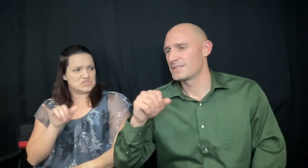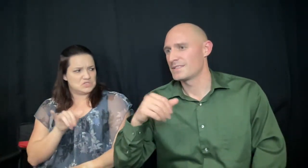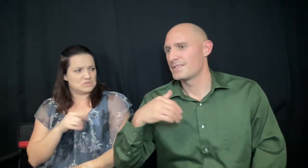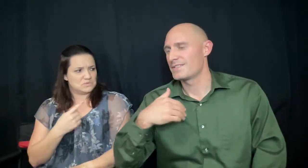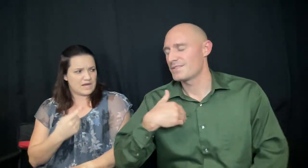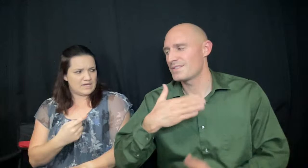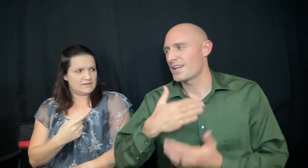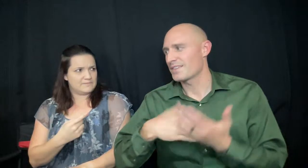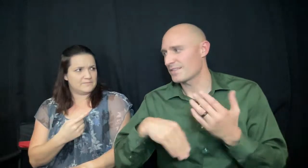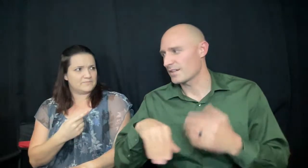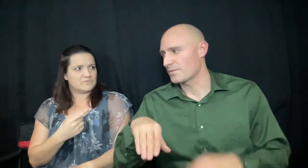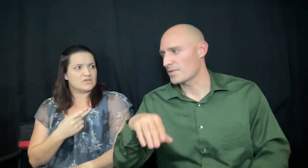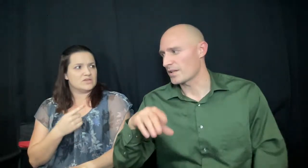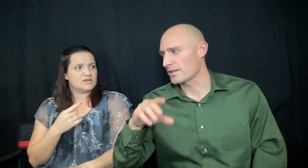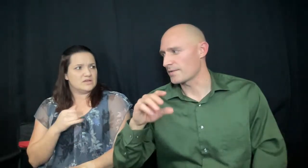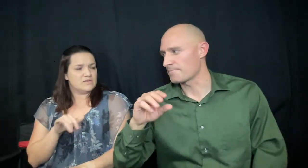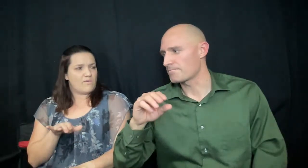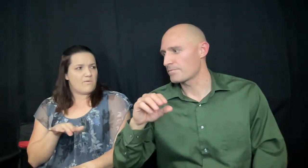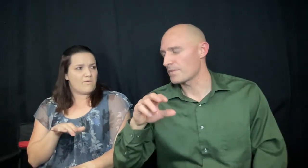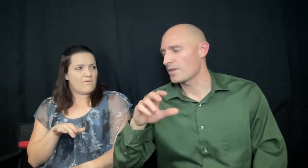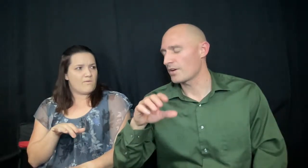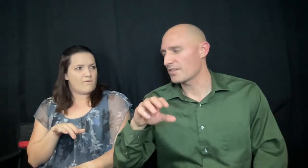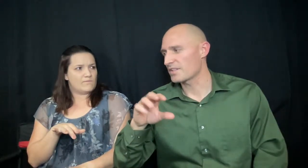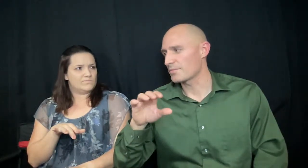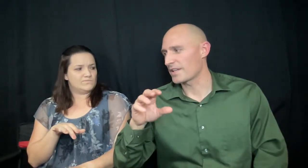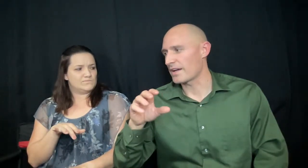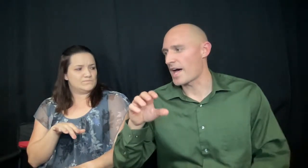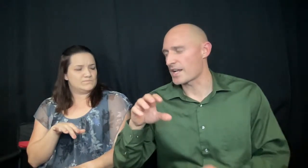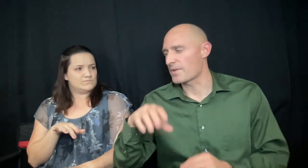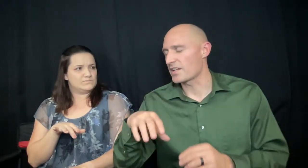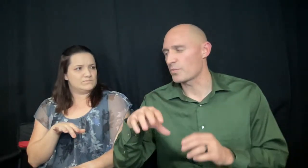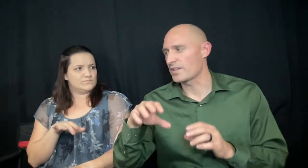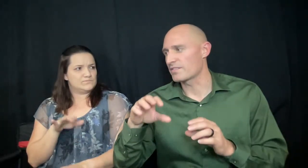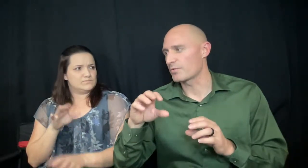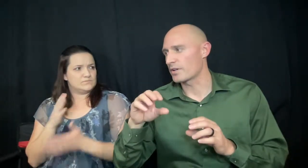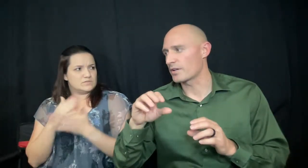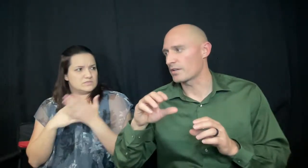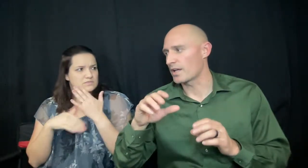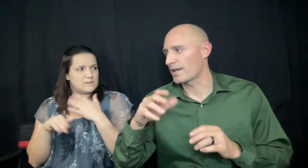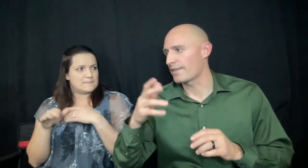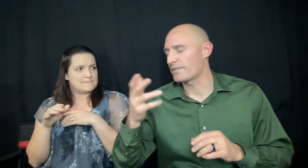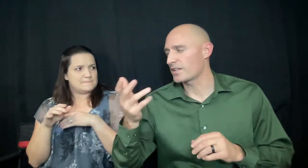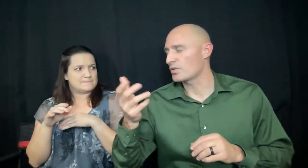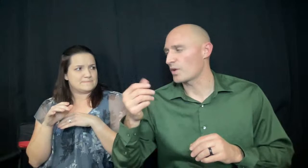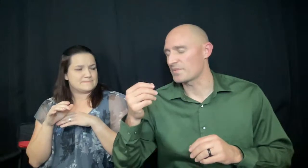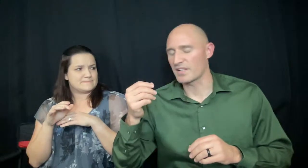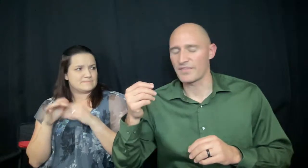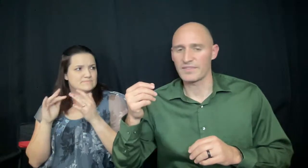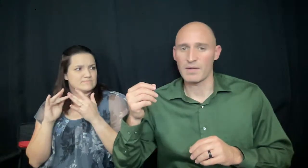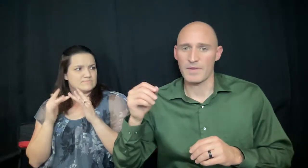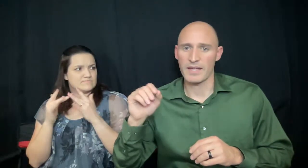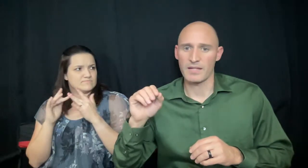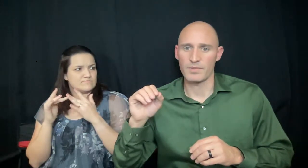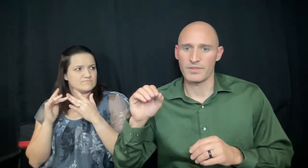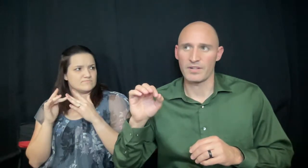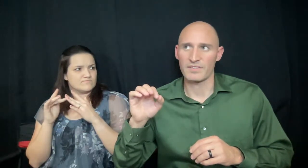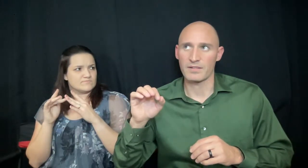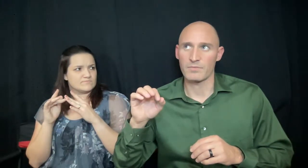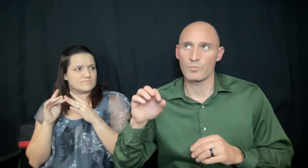too, right? She has some. There are some like automated ones where I forget the website off the top of my head, but there are some